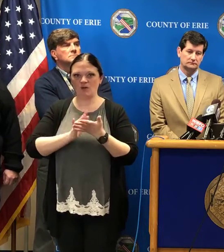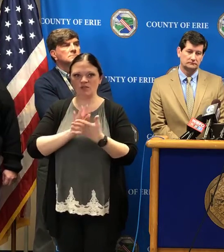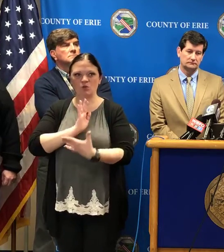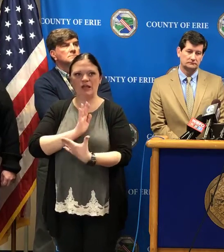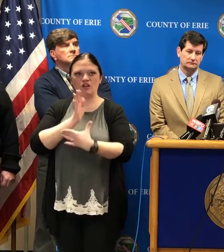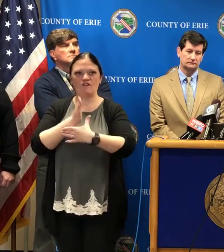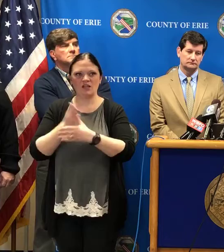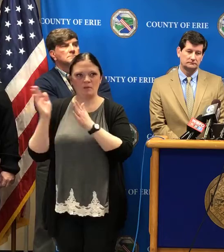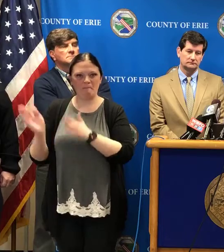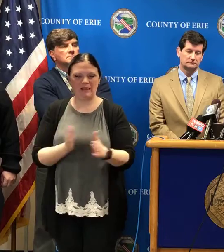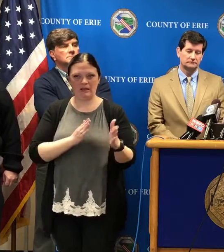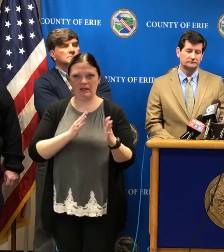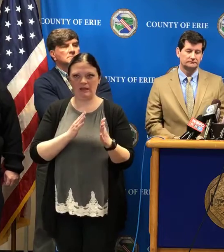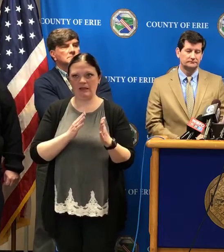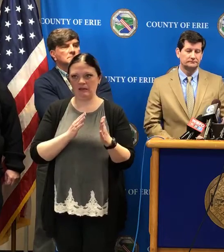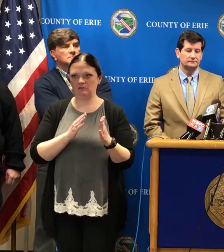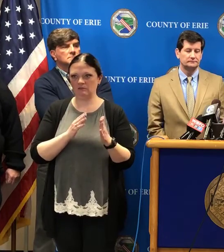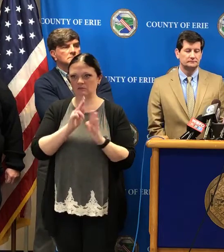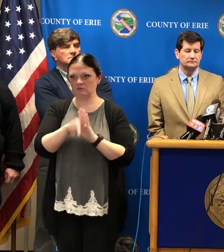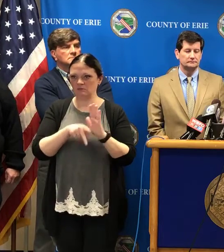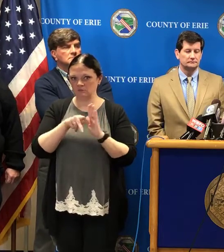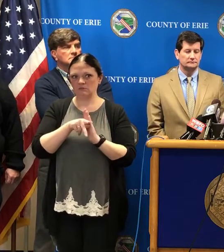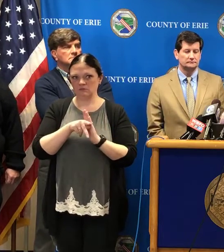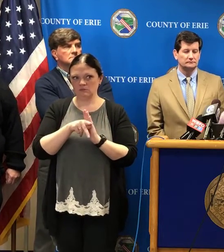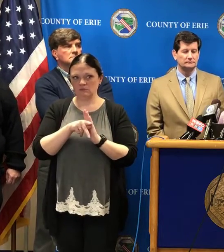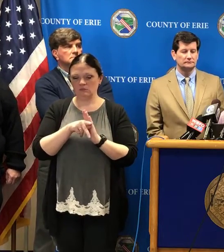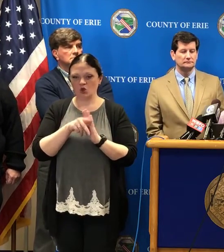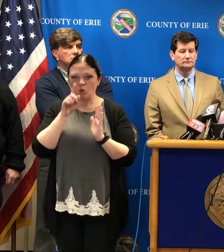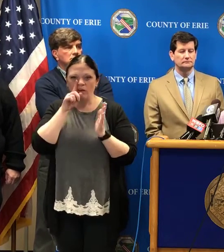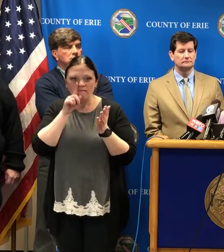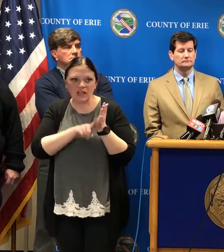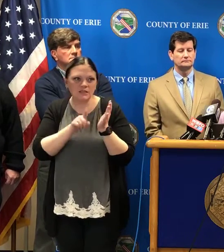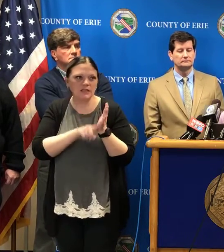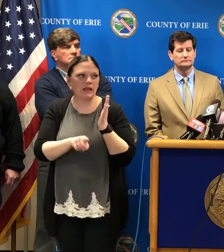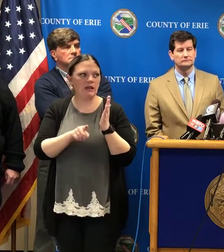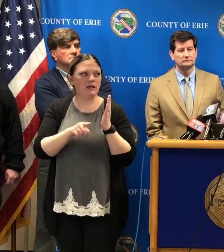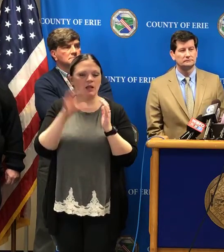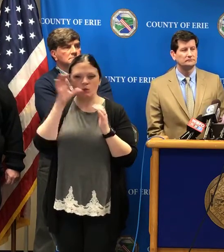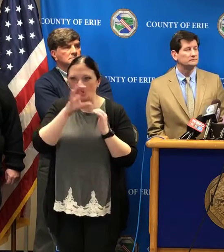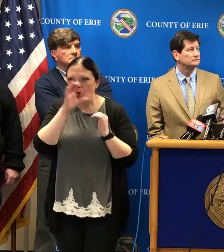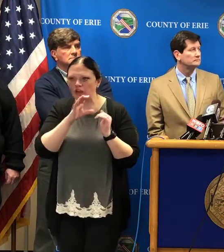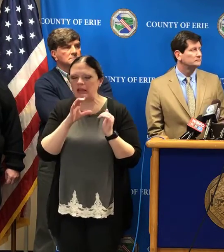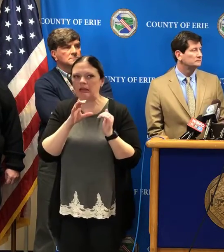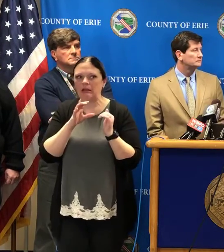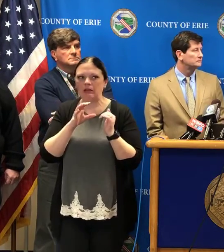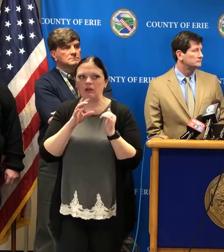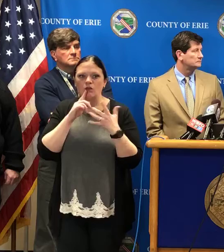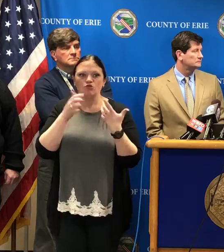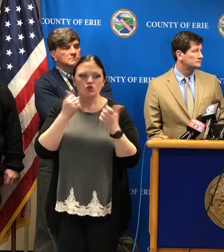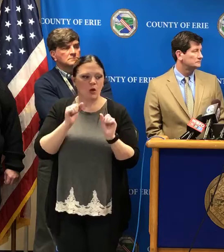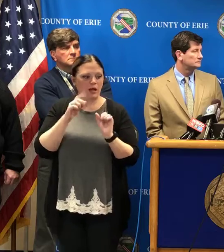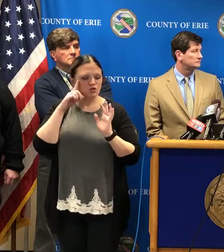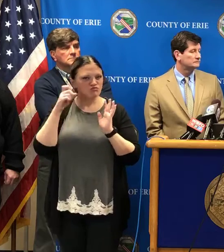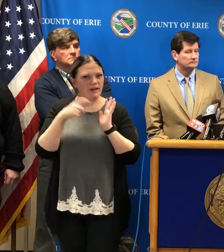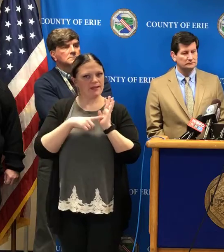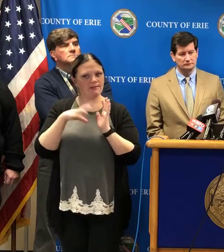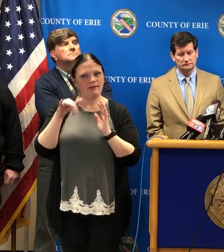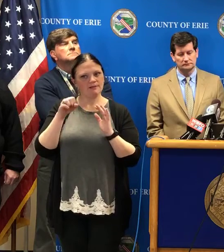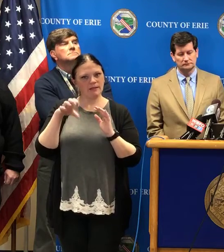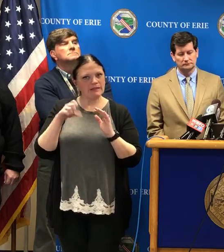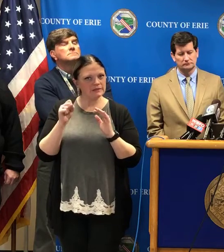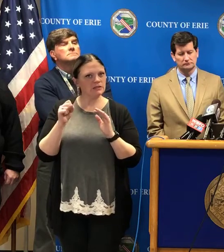intervention planning phase. And so we're investigating cases, we're looking for them, and trying to recognize cases.